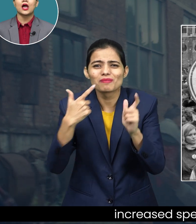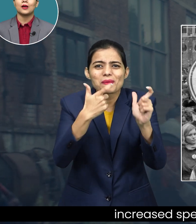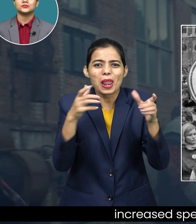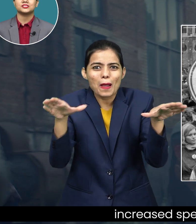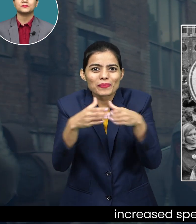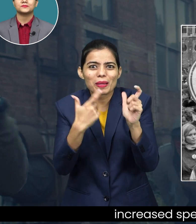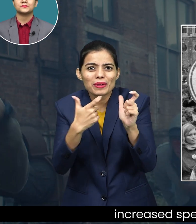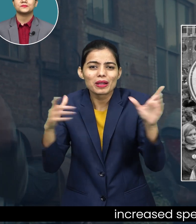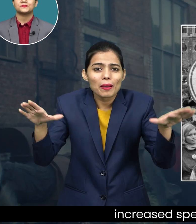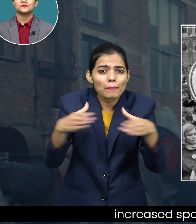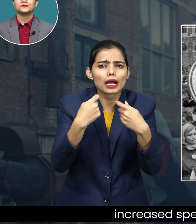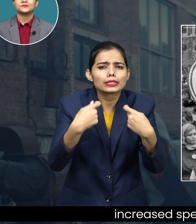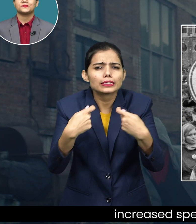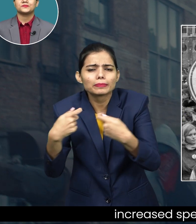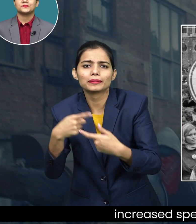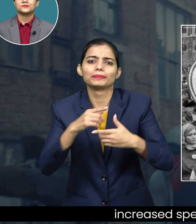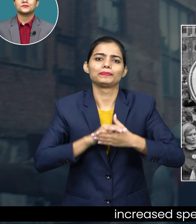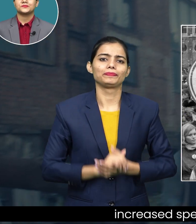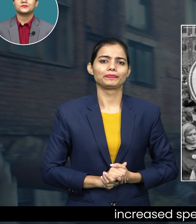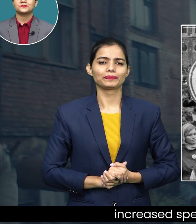nuclear arms.